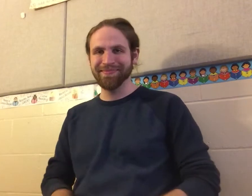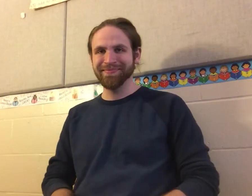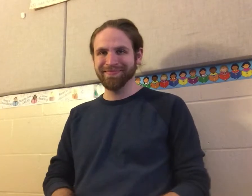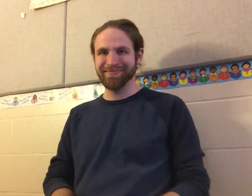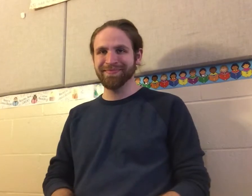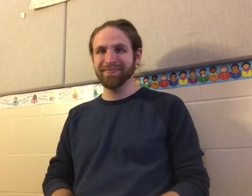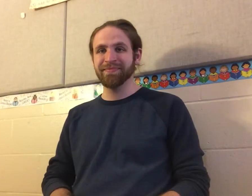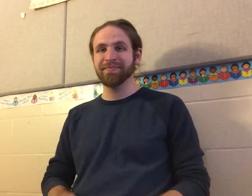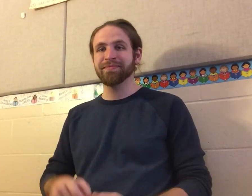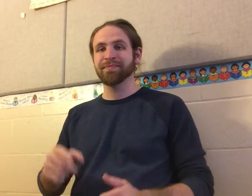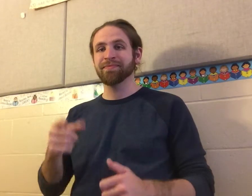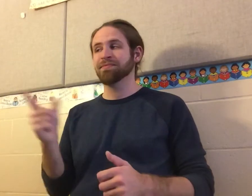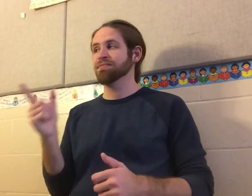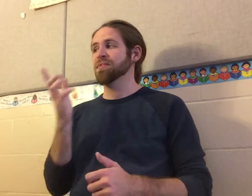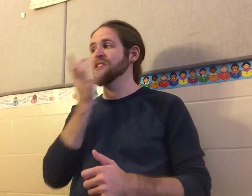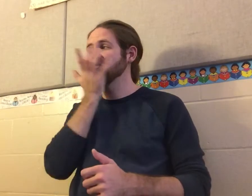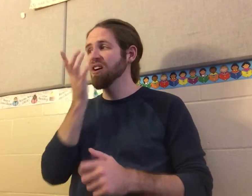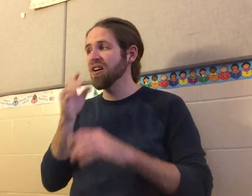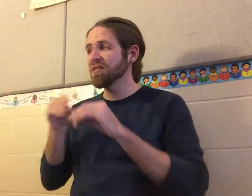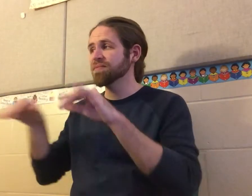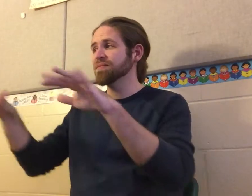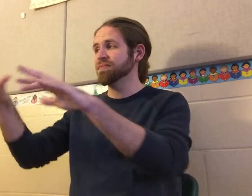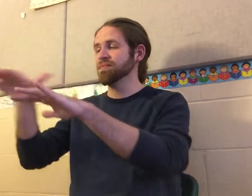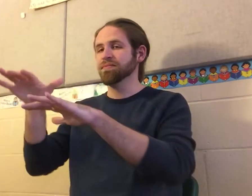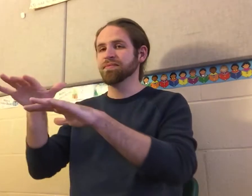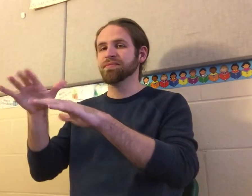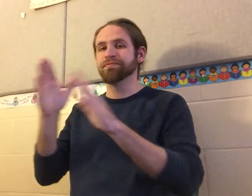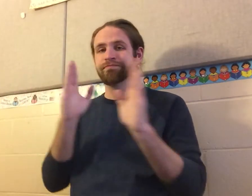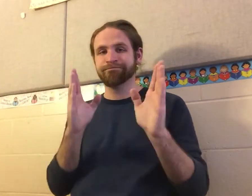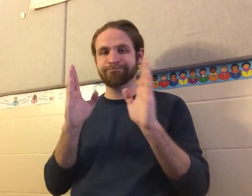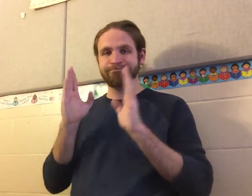From grasslands, let's move to a forest habitat.